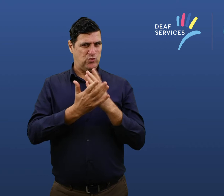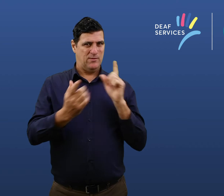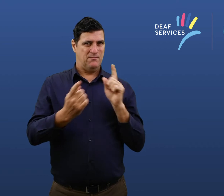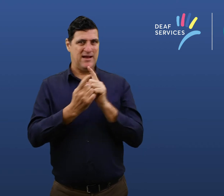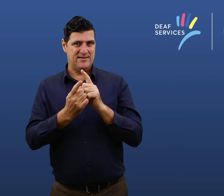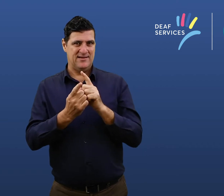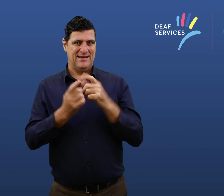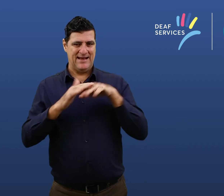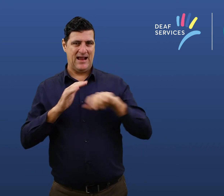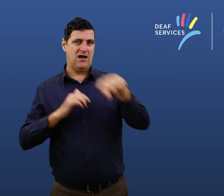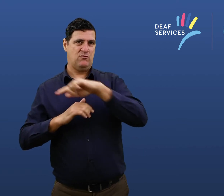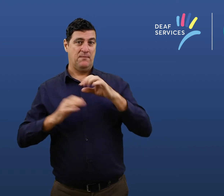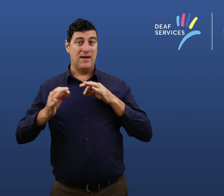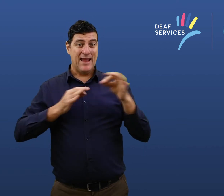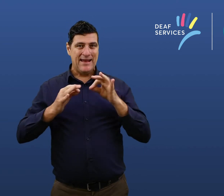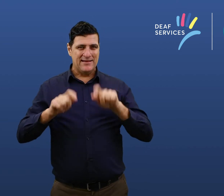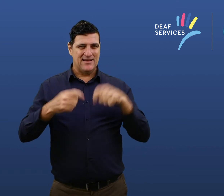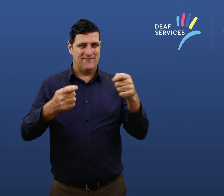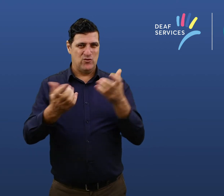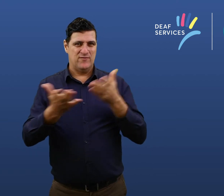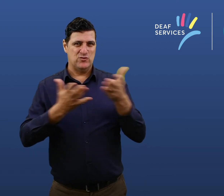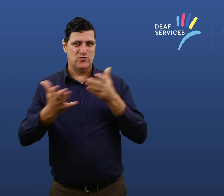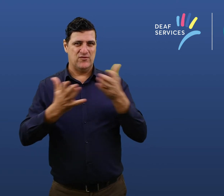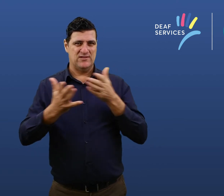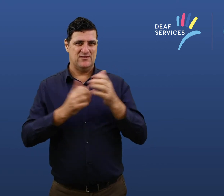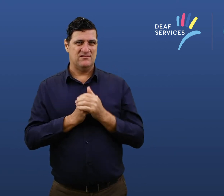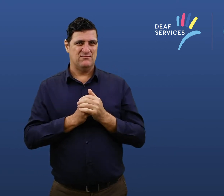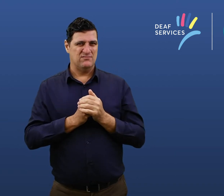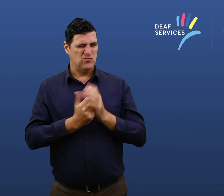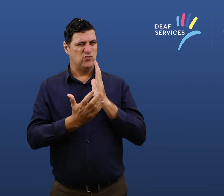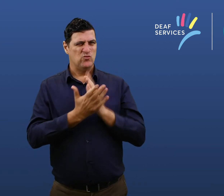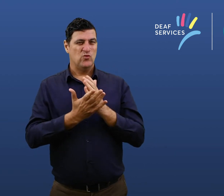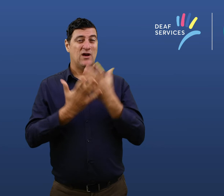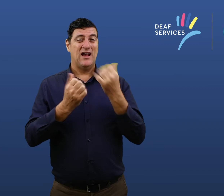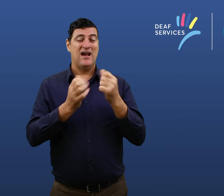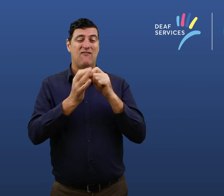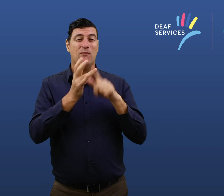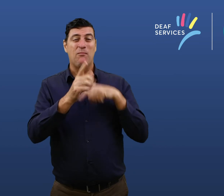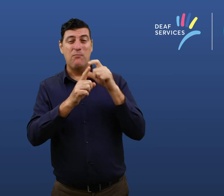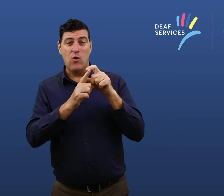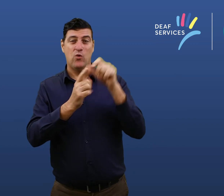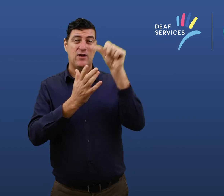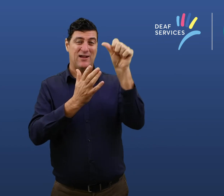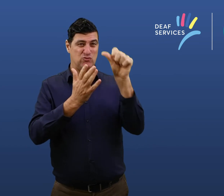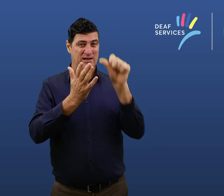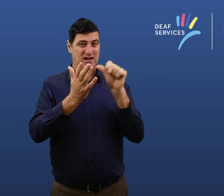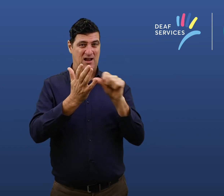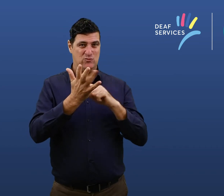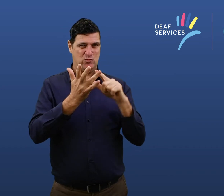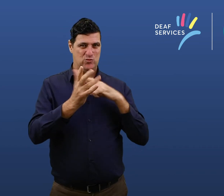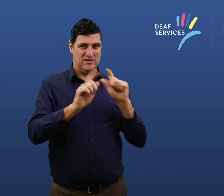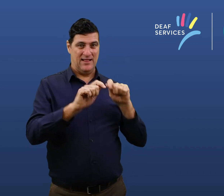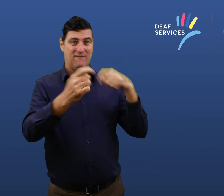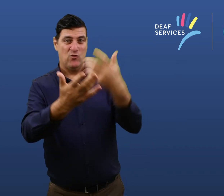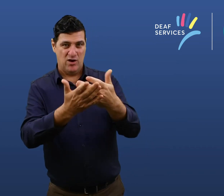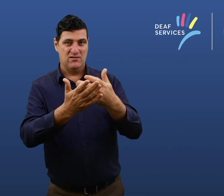ensure that your needs are truly met in our plans for delivery of services. We have